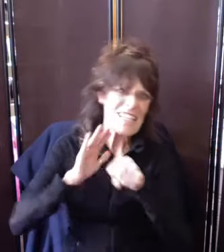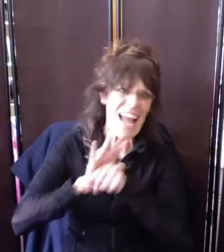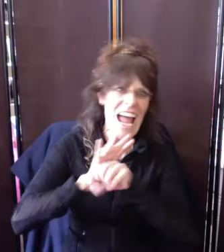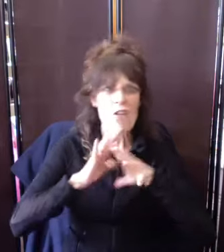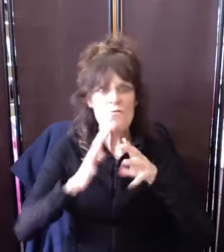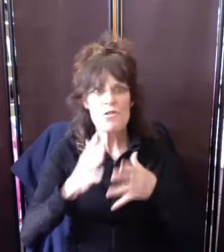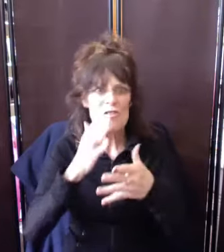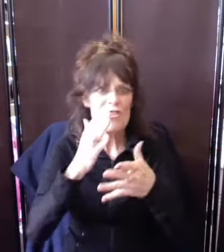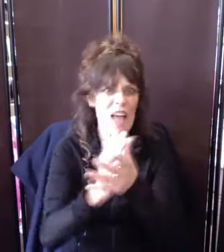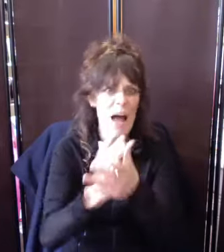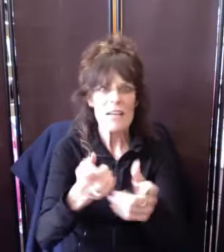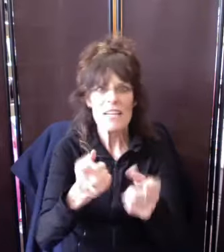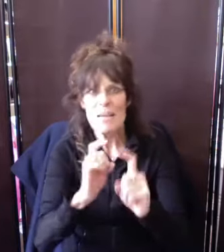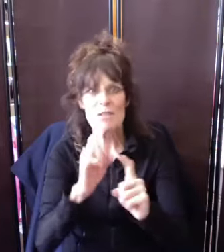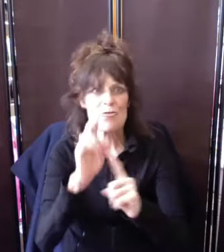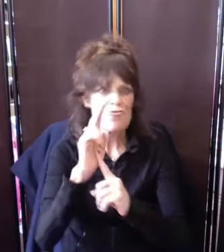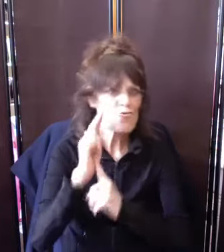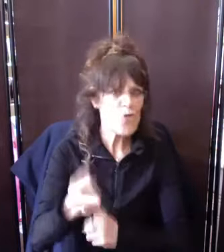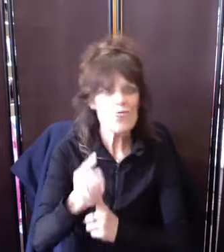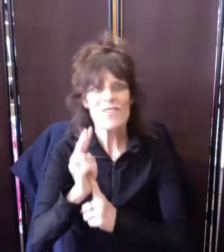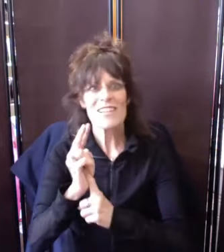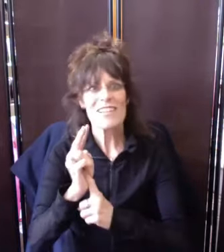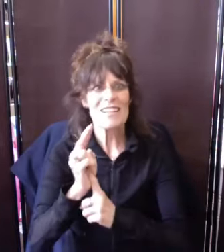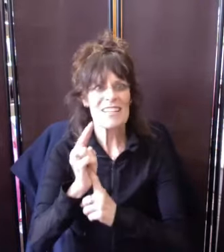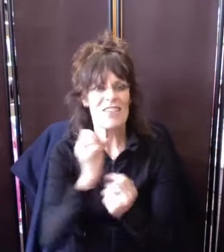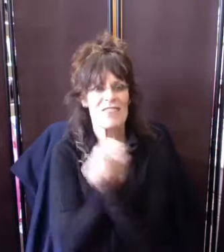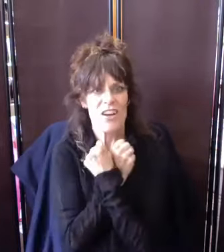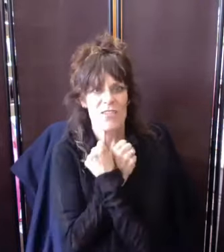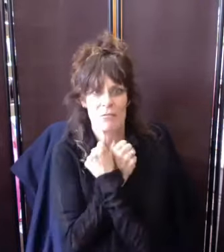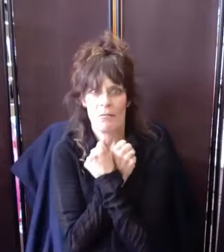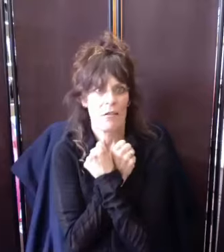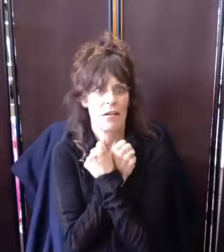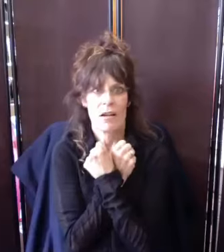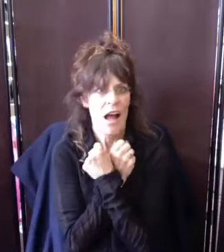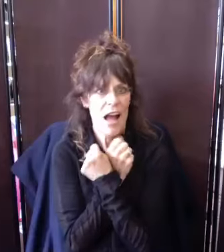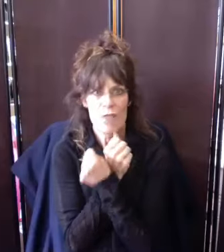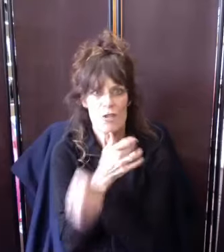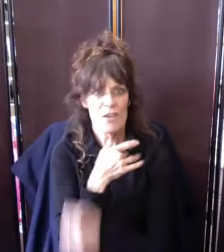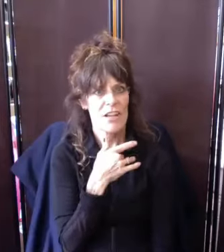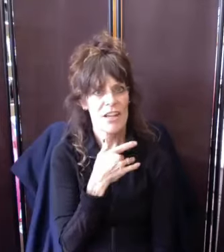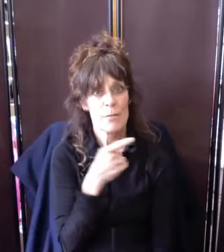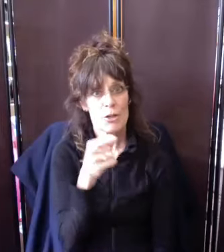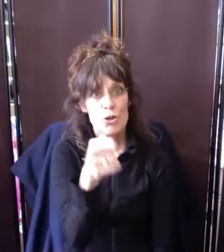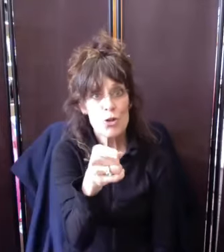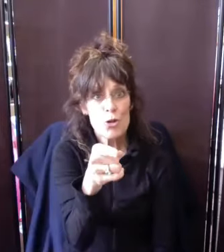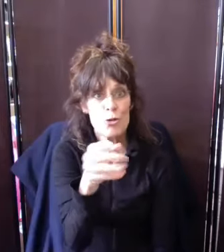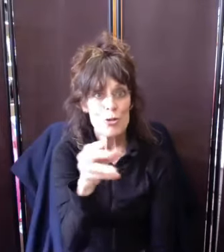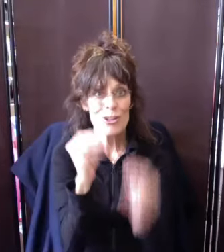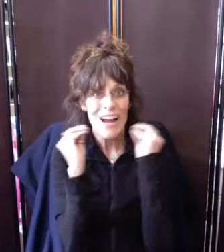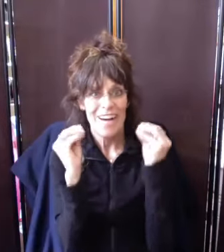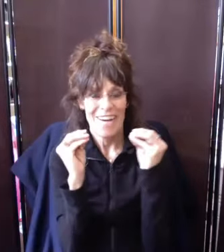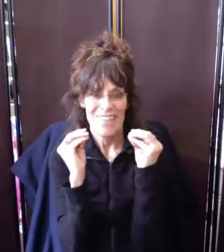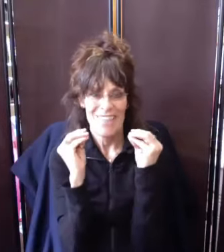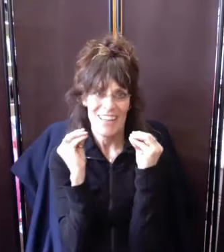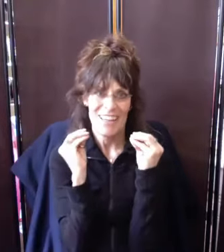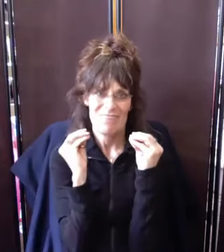minutes of love just all directed on me, I doubt I would have felt it. What you guys taught me is this. It doesn't matter if they like you or